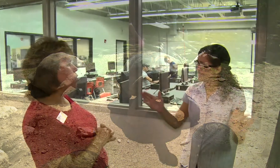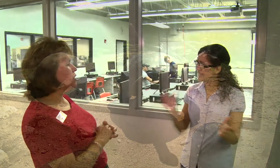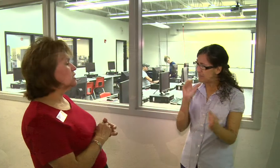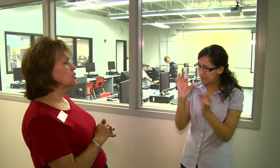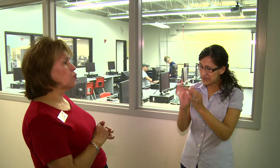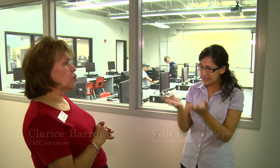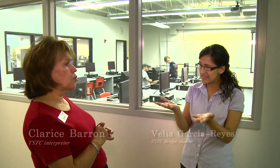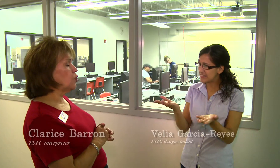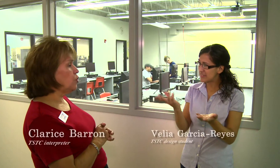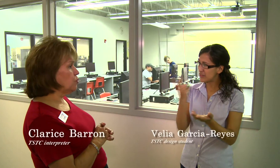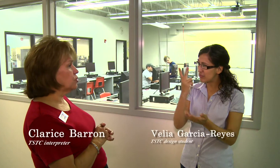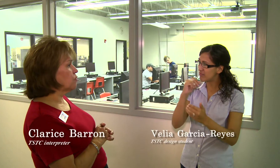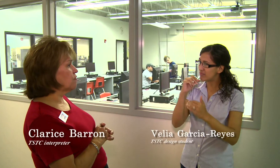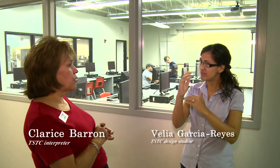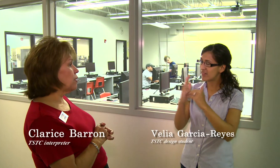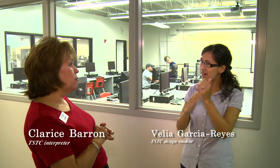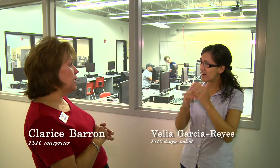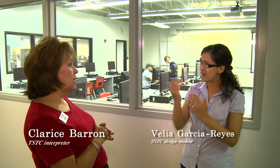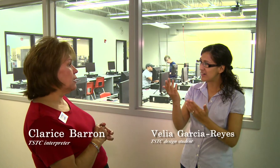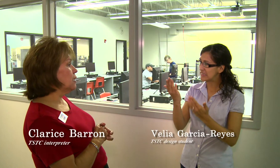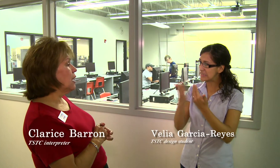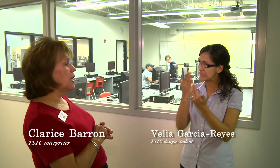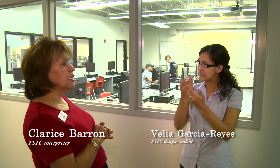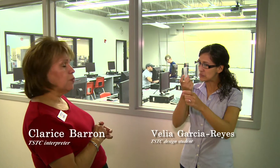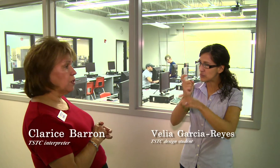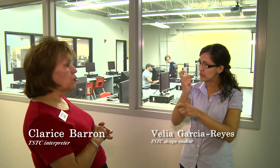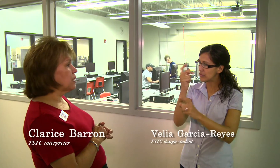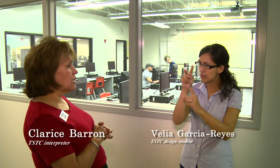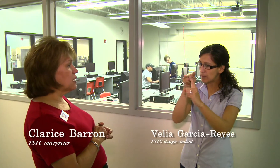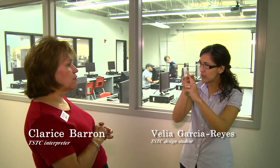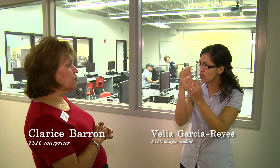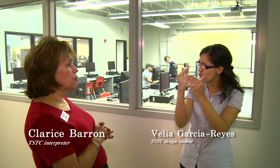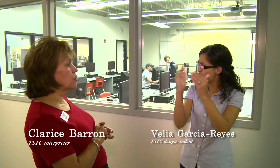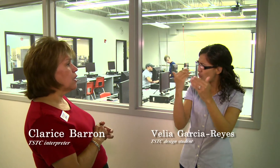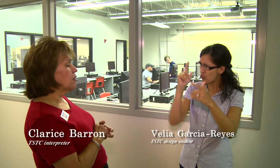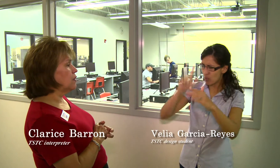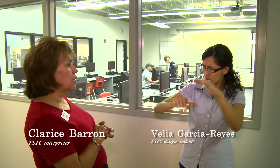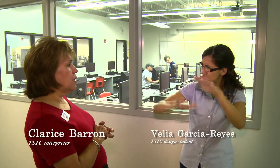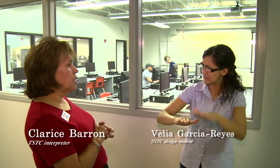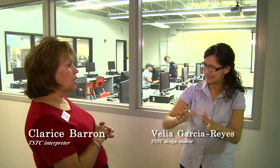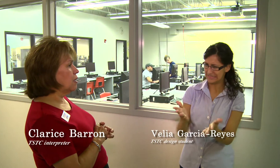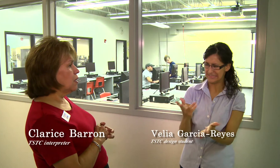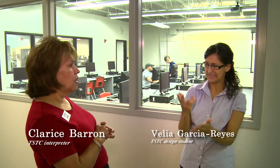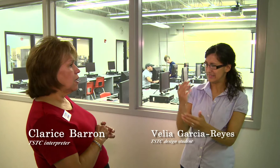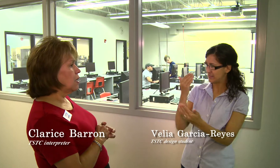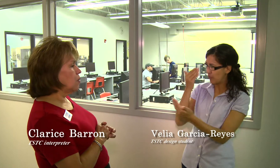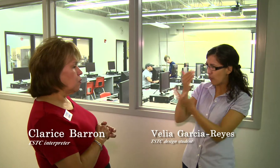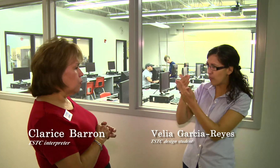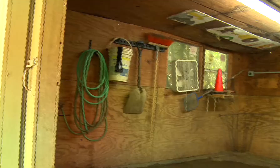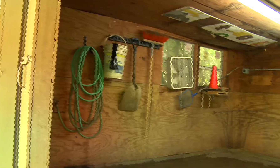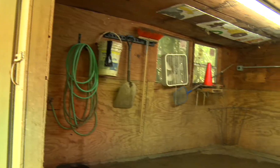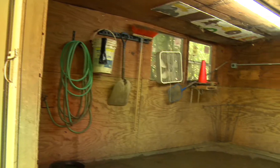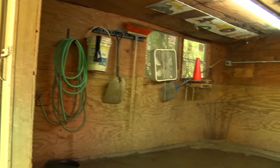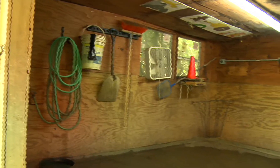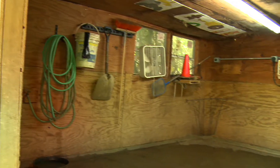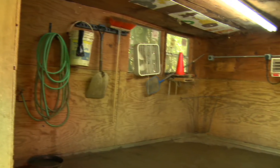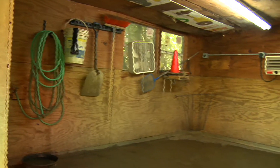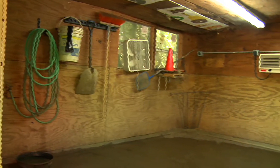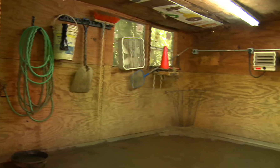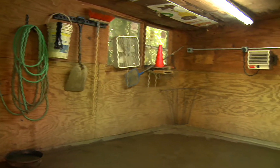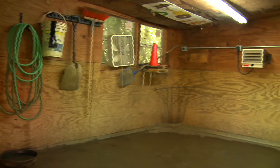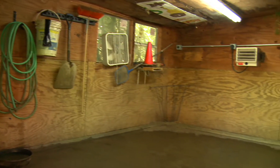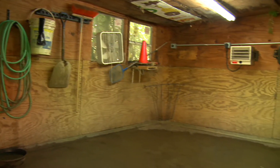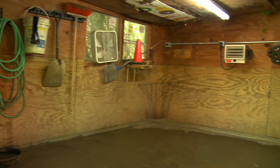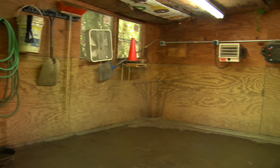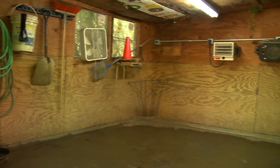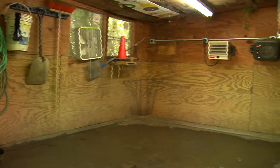the tortoises were huge, they were very big, and they really were not comfortable. They were able to ruin